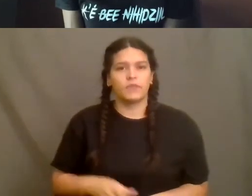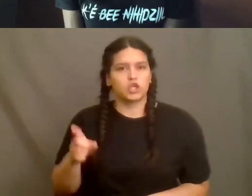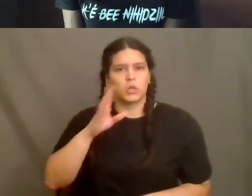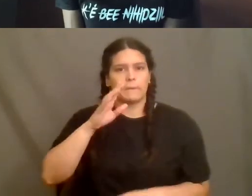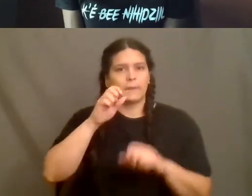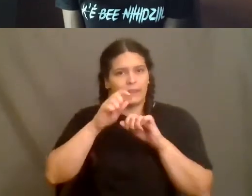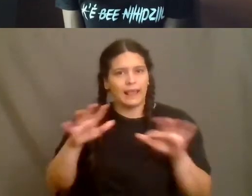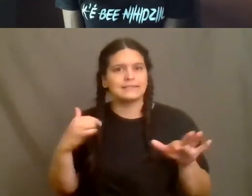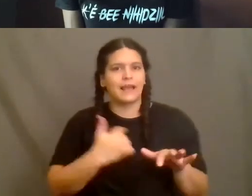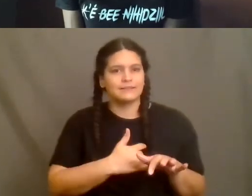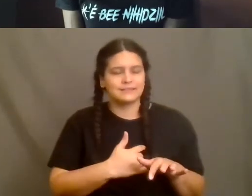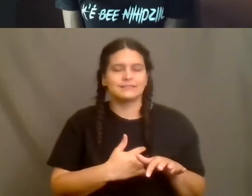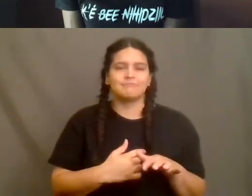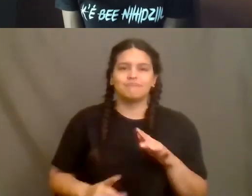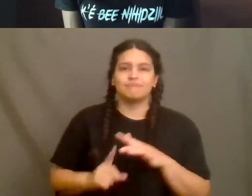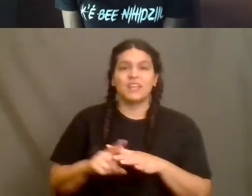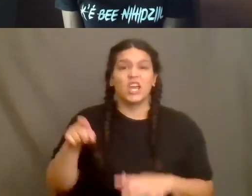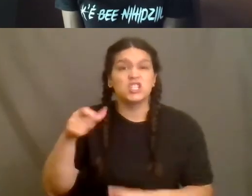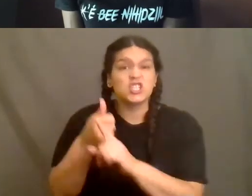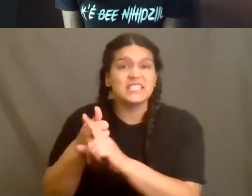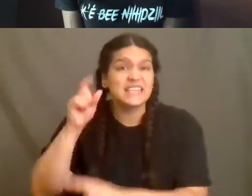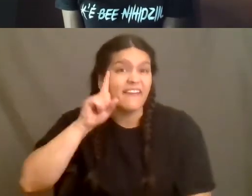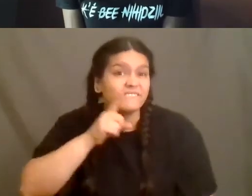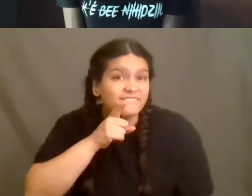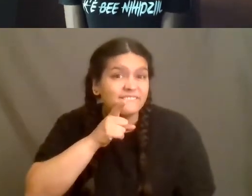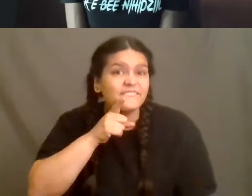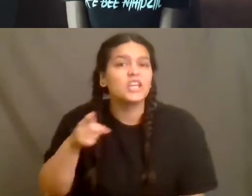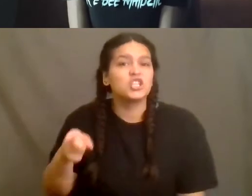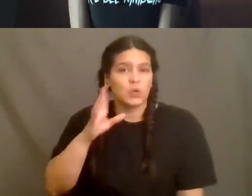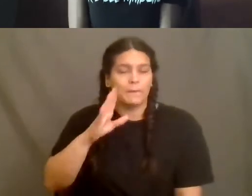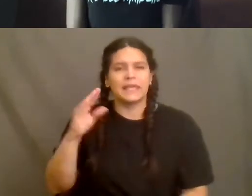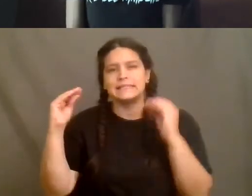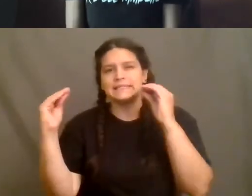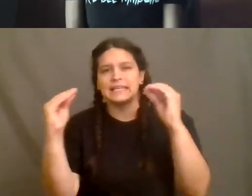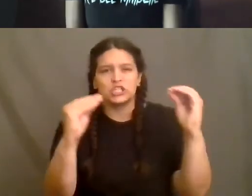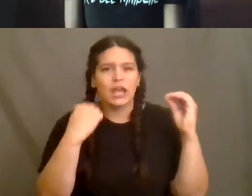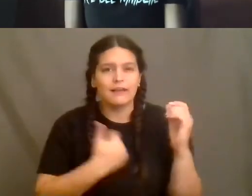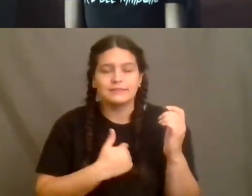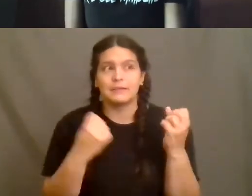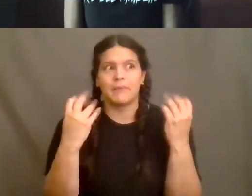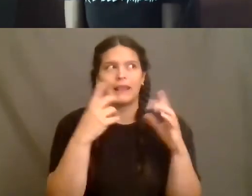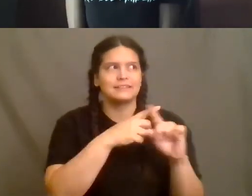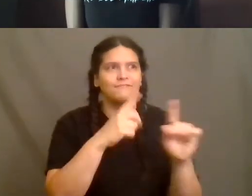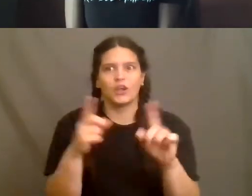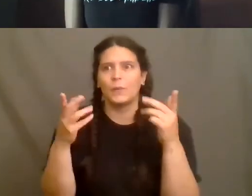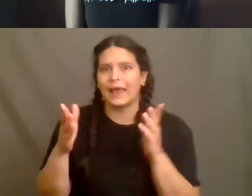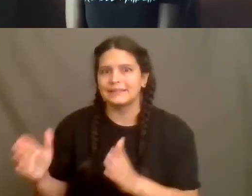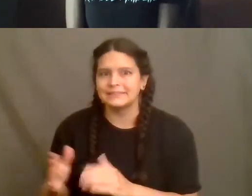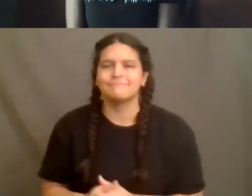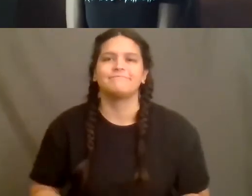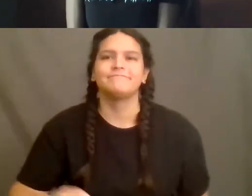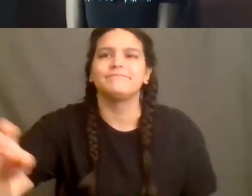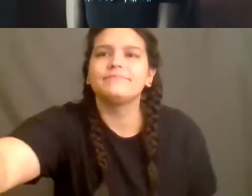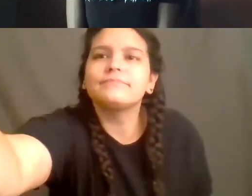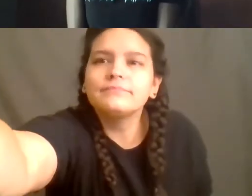us. She is deaf, so she'll be teaching us through many ways through the